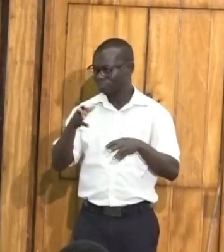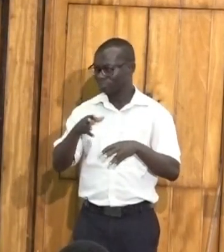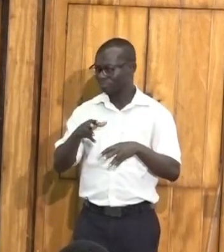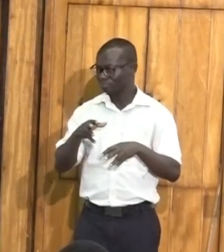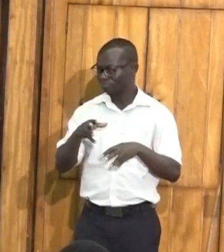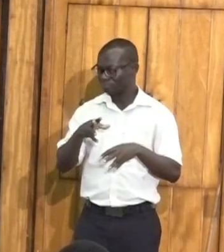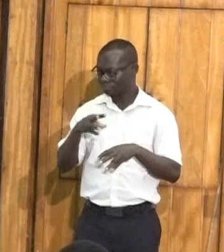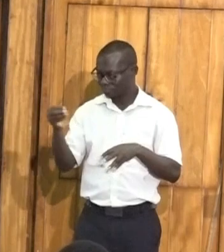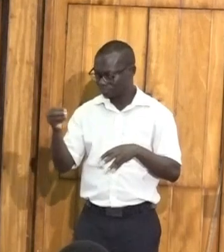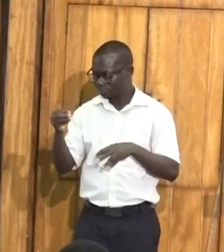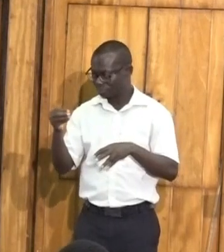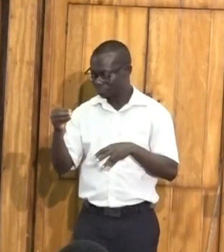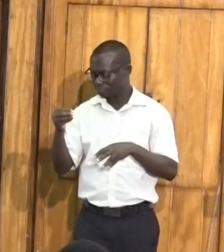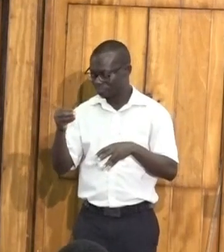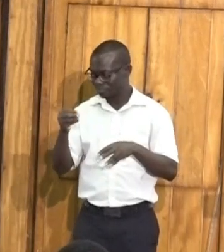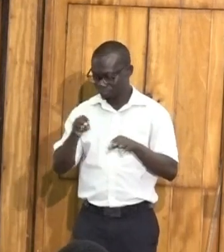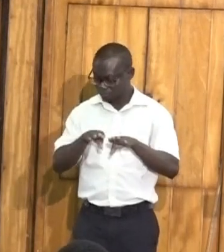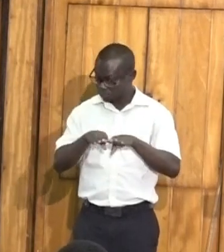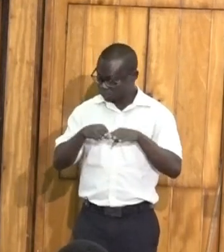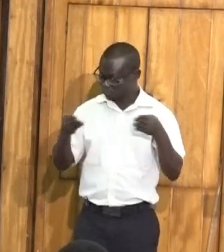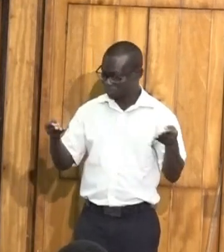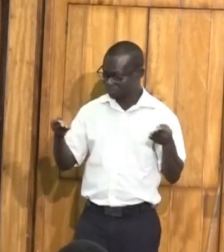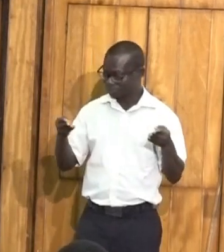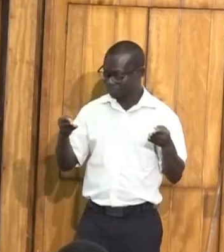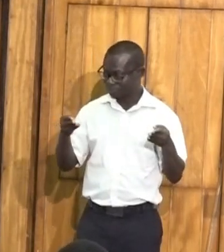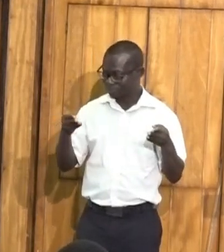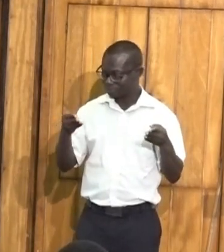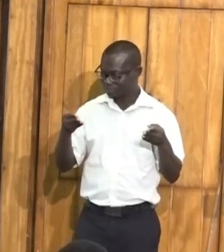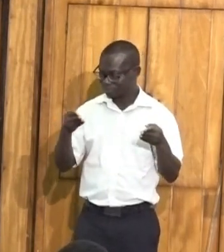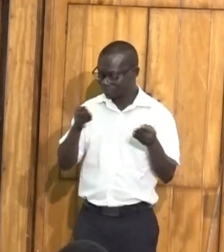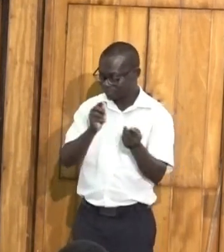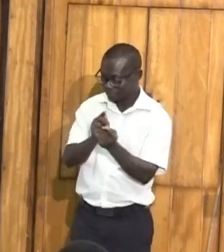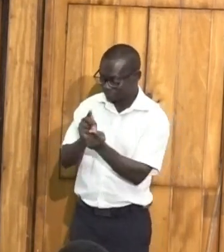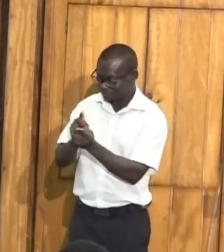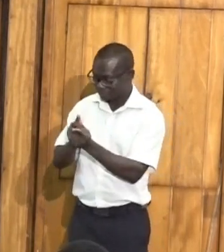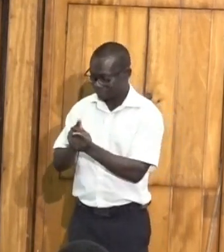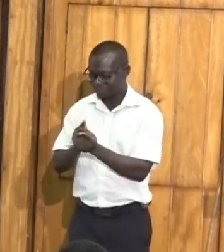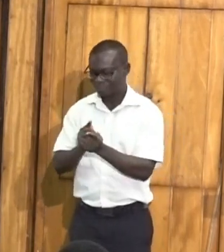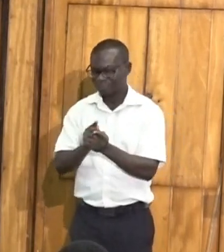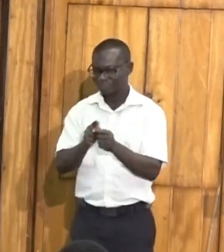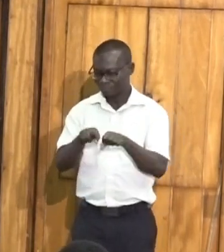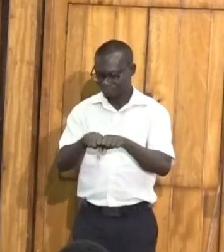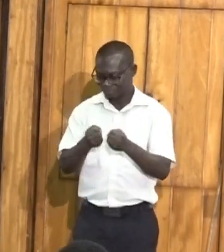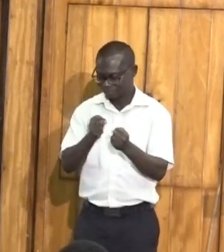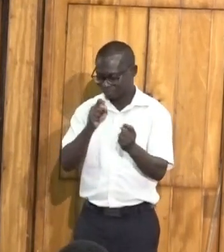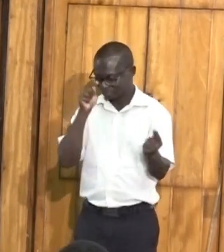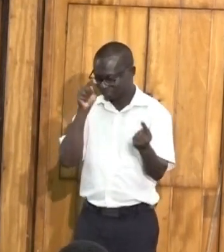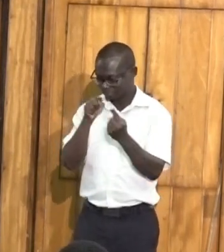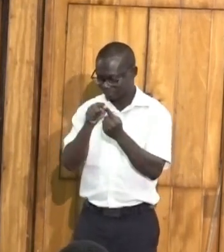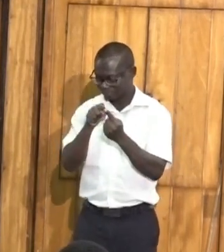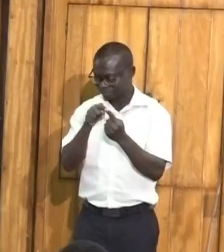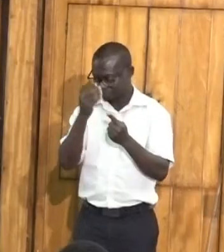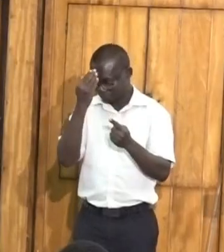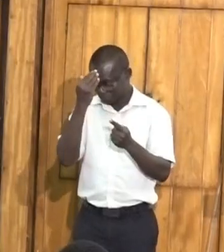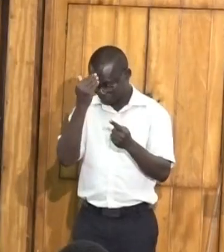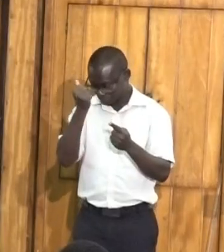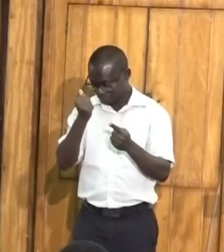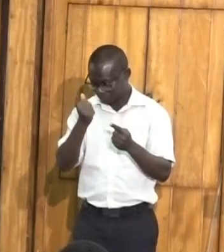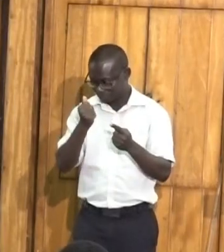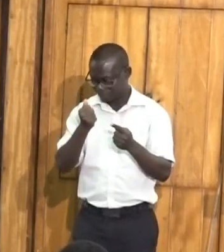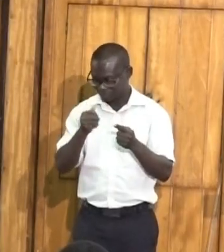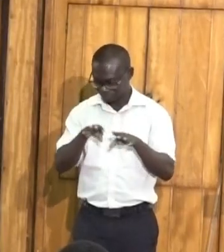And what we have seen with disclosure is that disclosure is a make or break point. Where disclosure is done